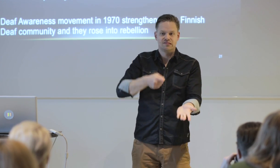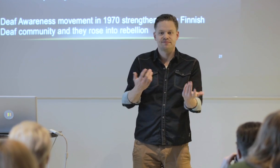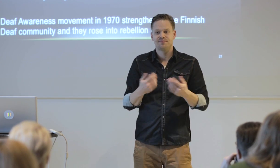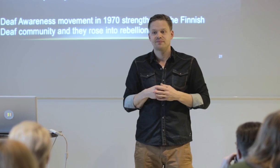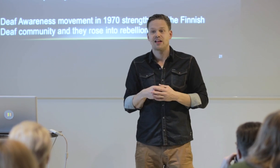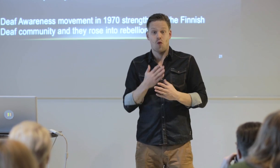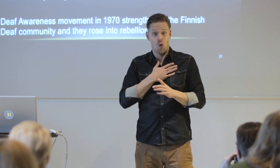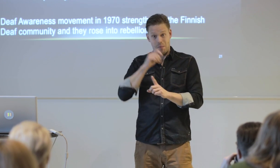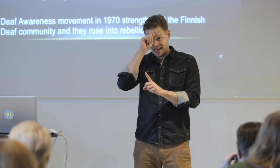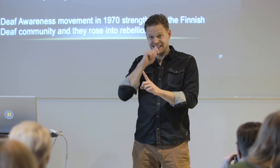signing.